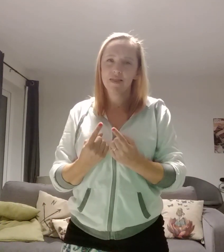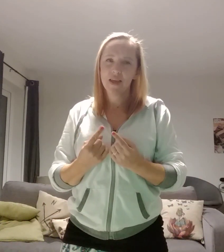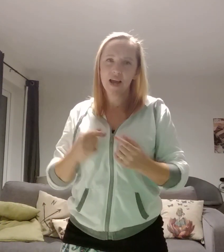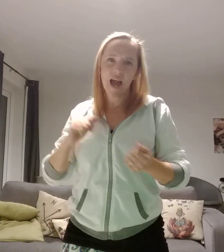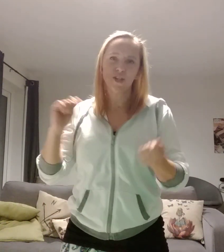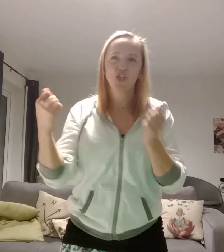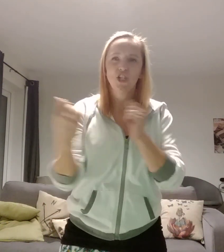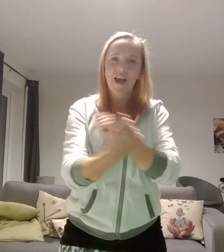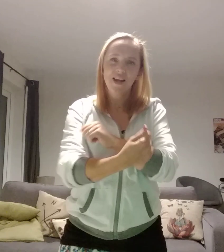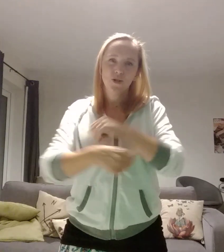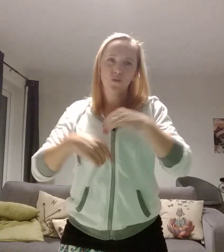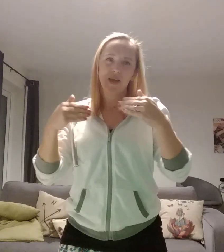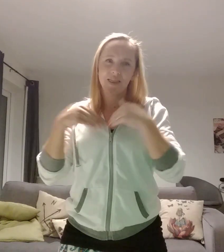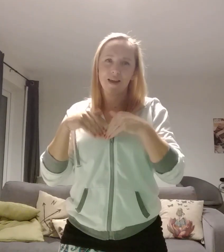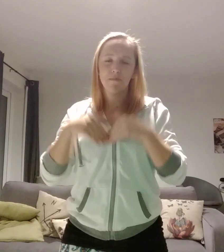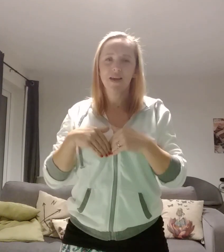Something has changed within me.